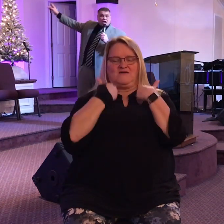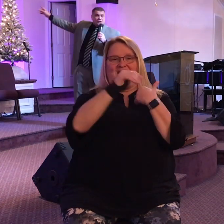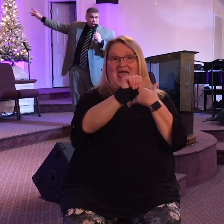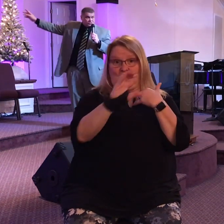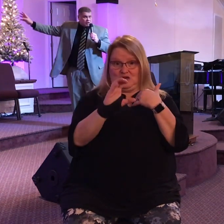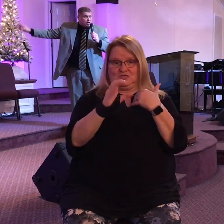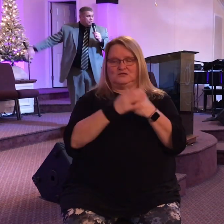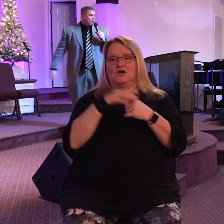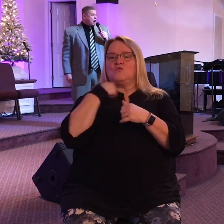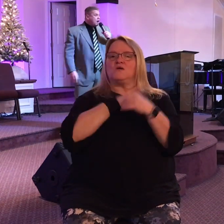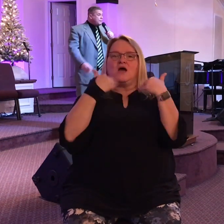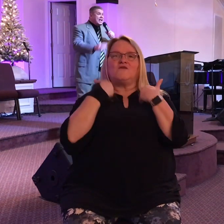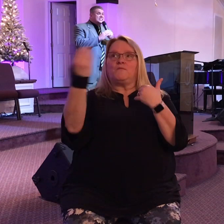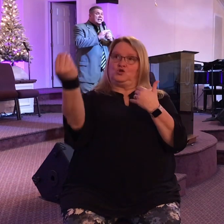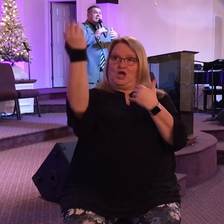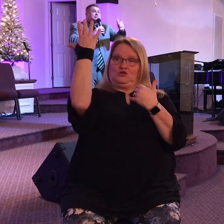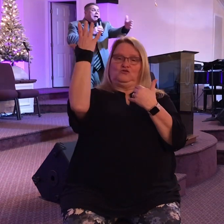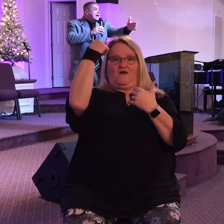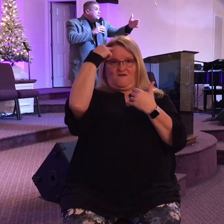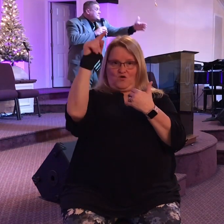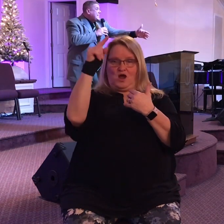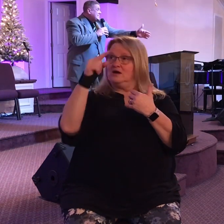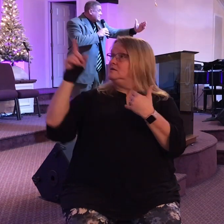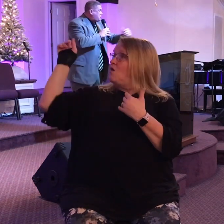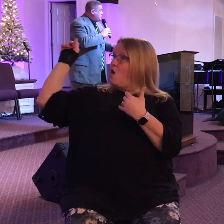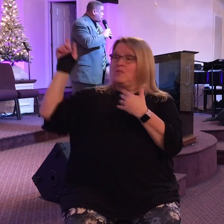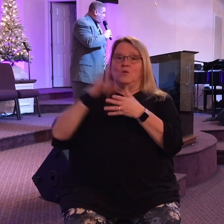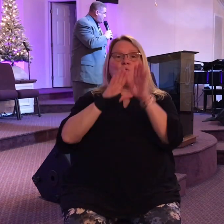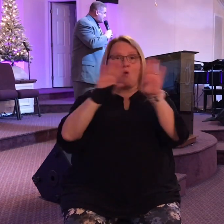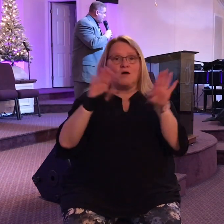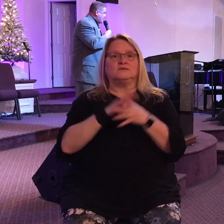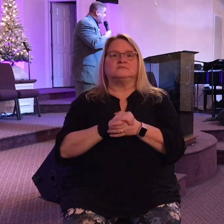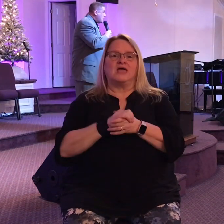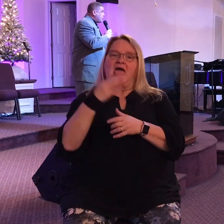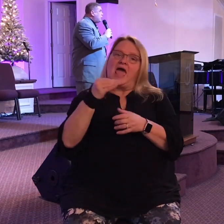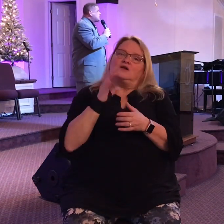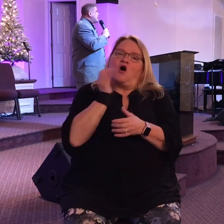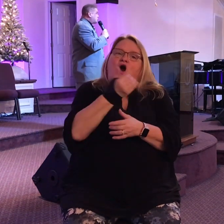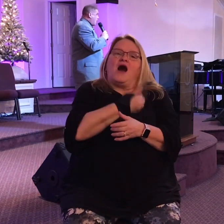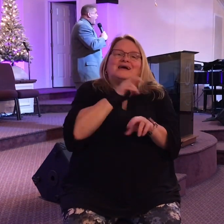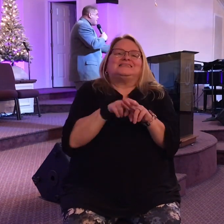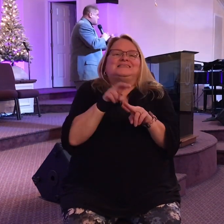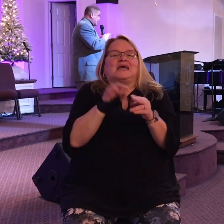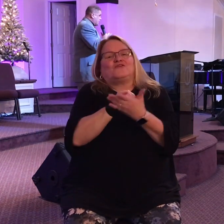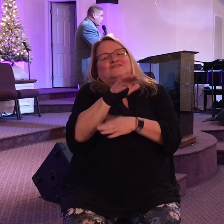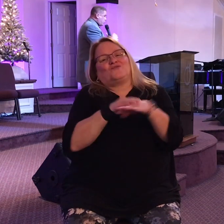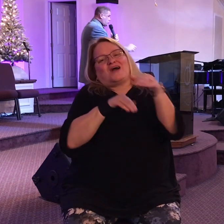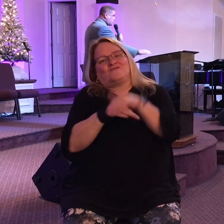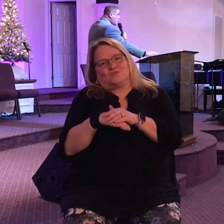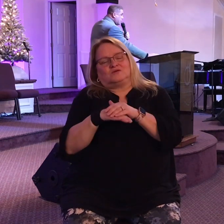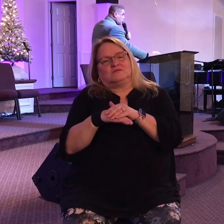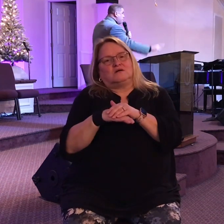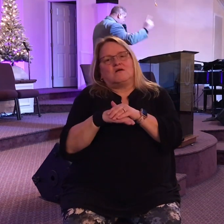like projectors that are on the wall. Things like these padded seats that you enjoy sitting in. Those things were absent in the